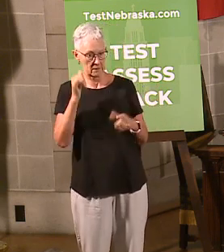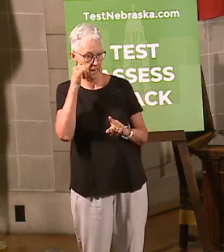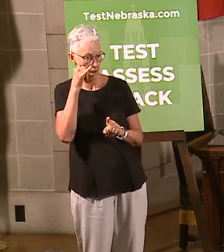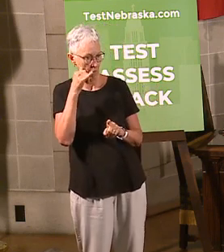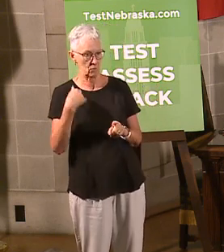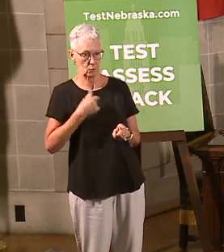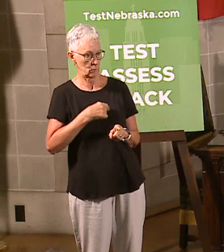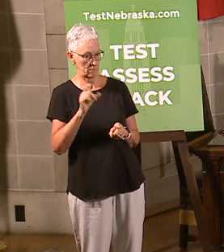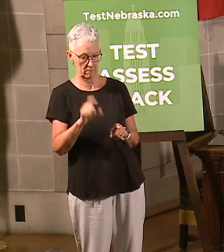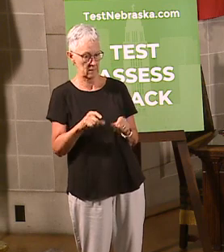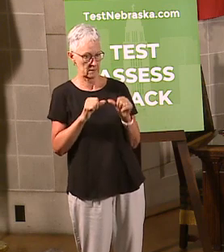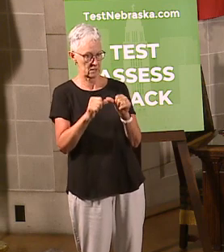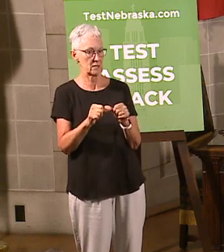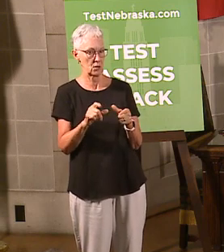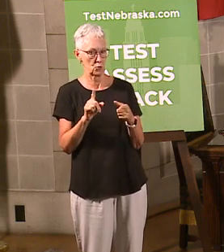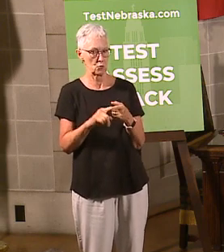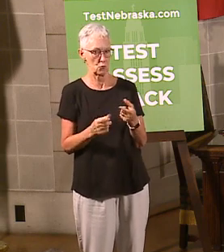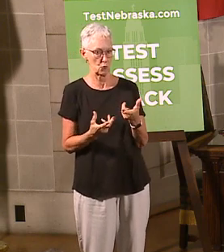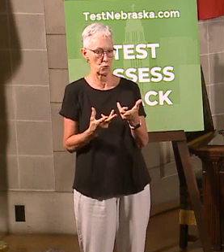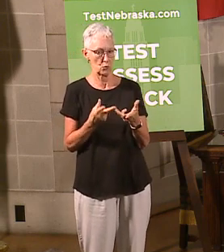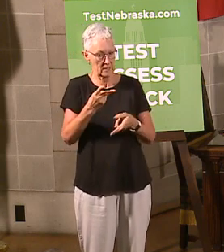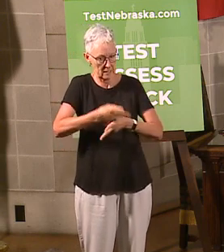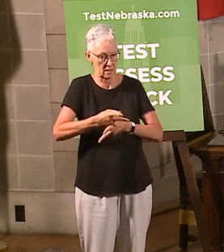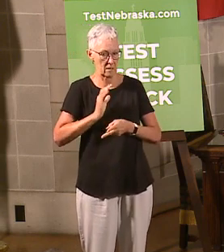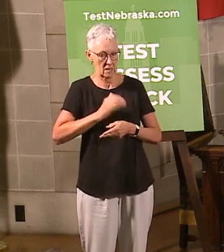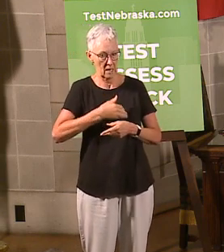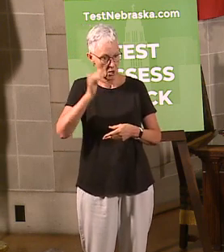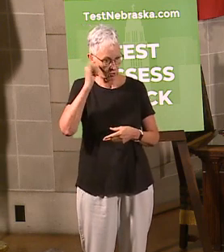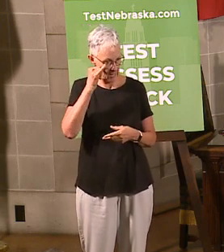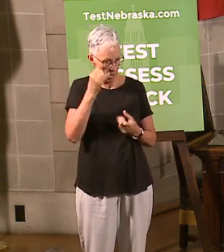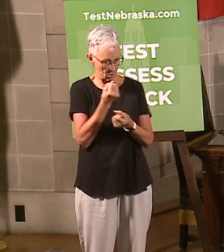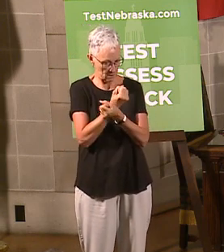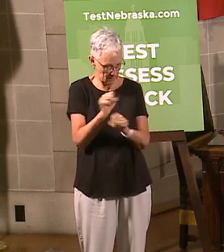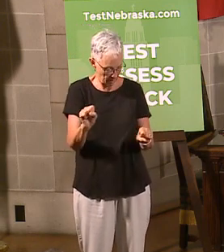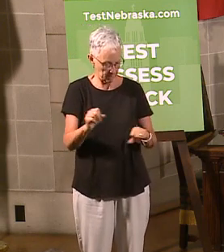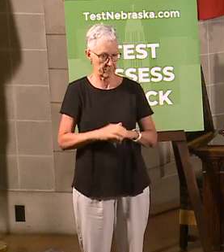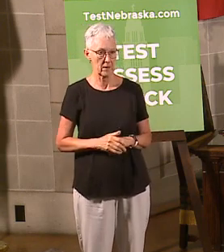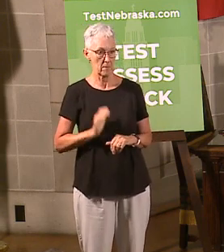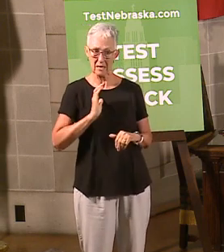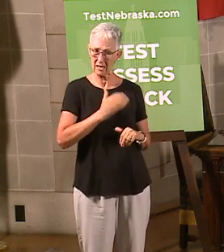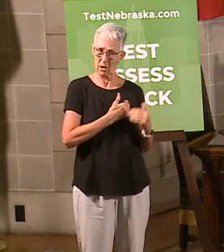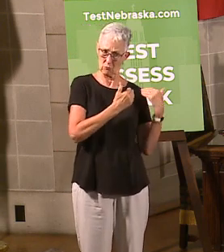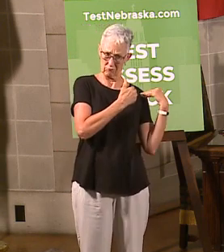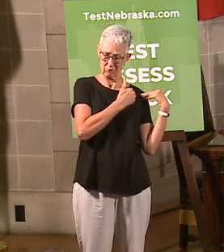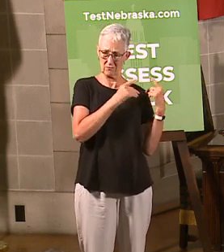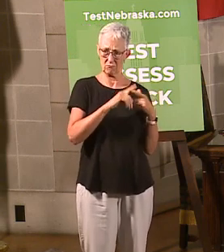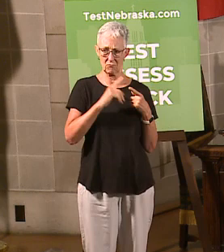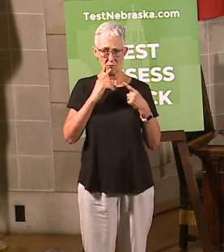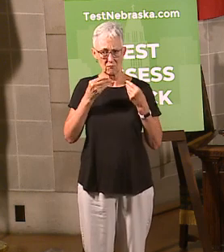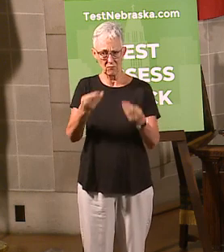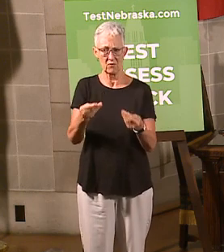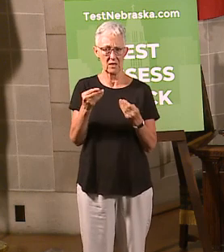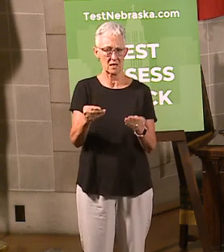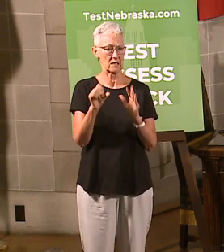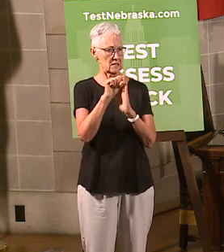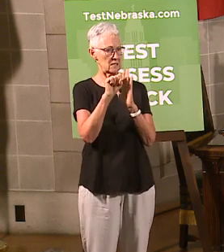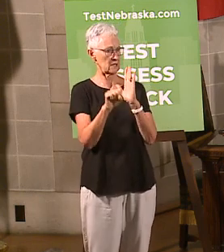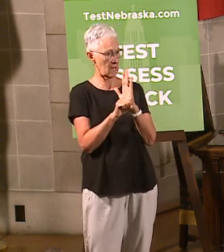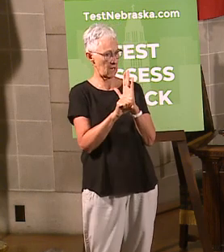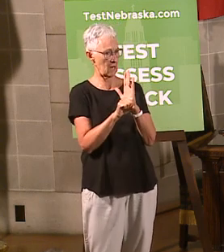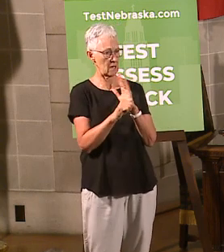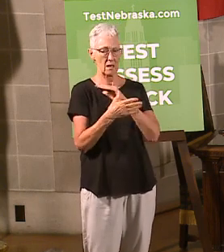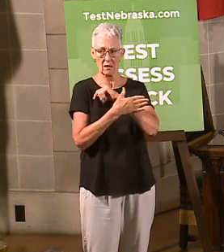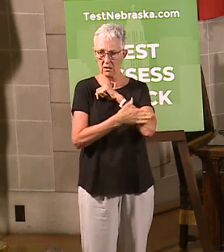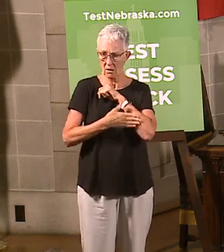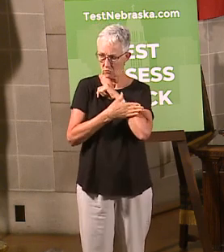had the quality of life. And then also that our job is to feed the state, the country, and the world. And so we're always there to continue to